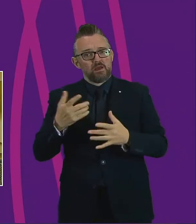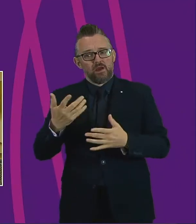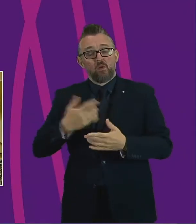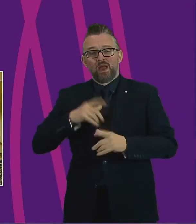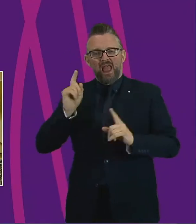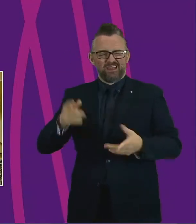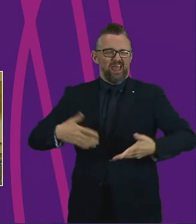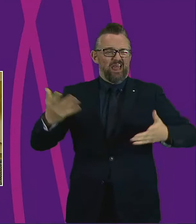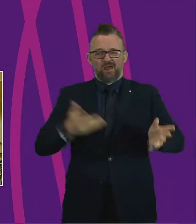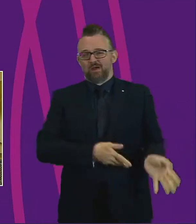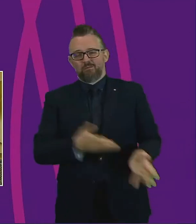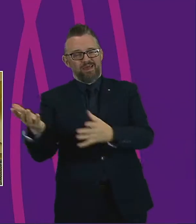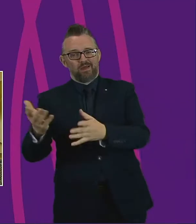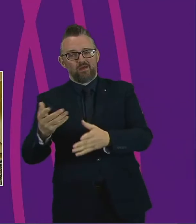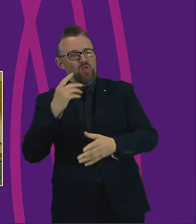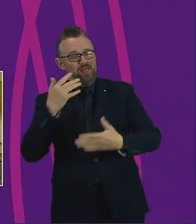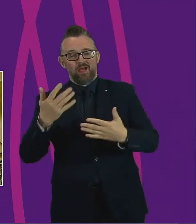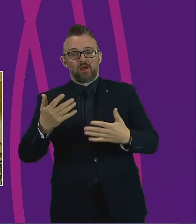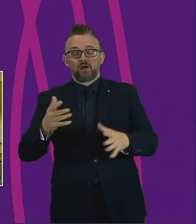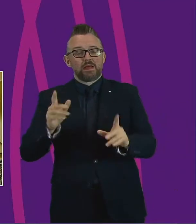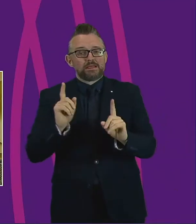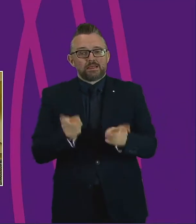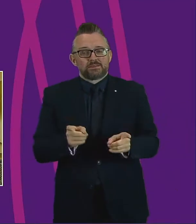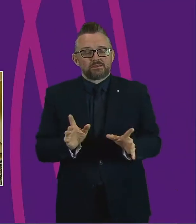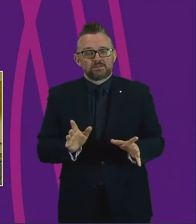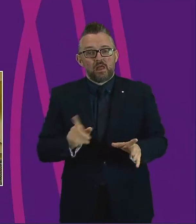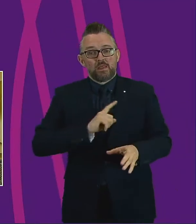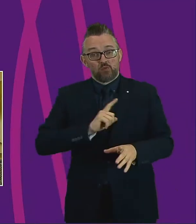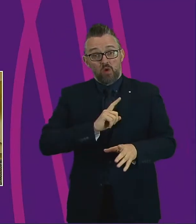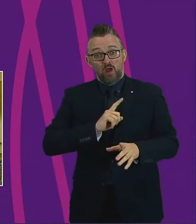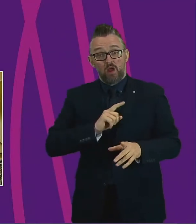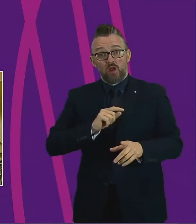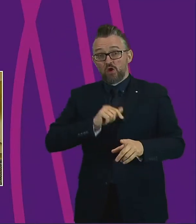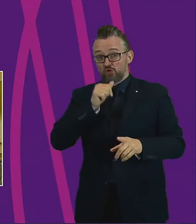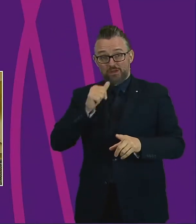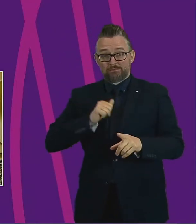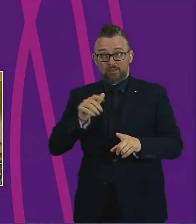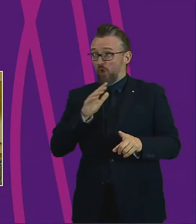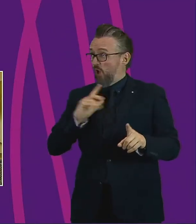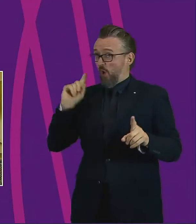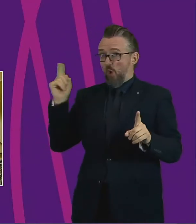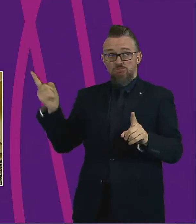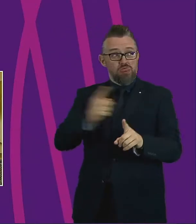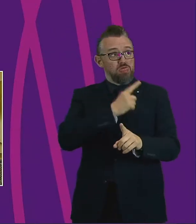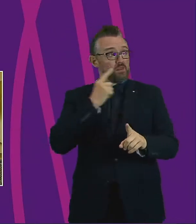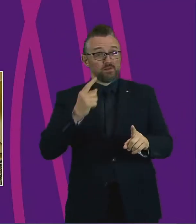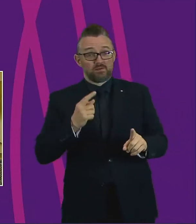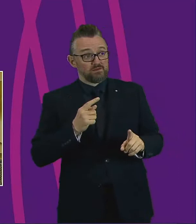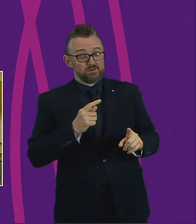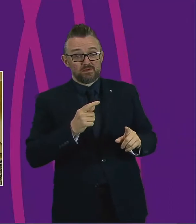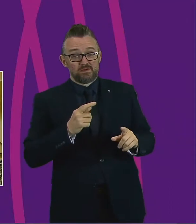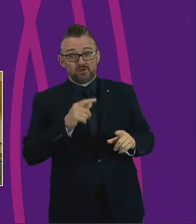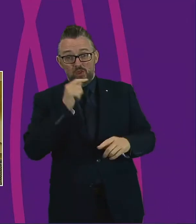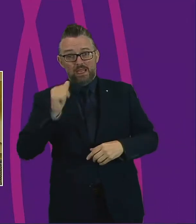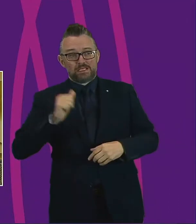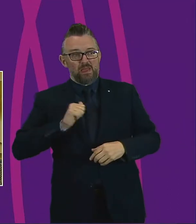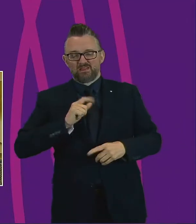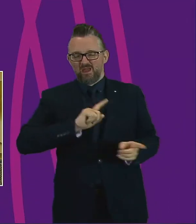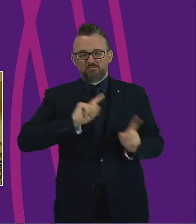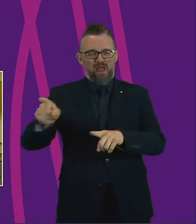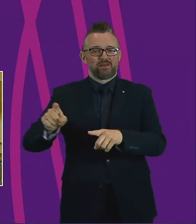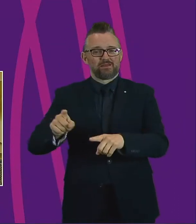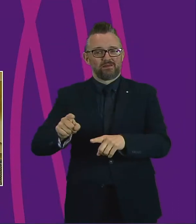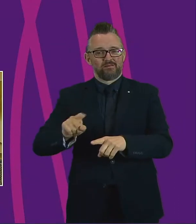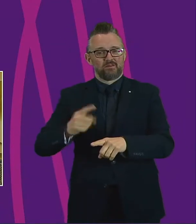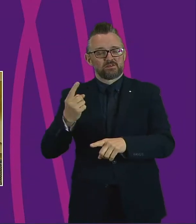with the safety of children, and I hope and I expect that no one across this chamber would argue that we ever should do that. We have